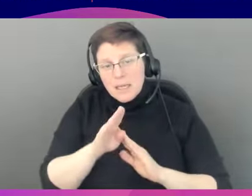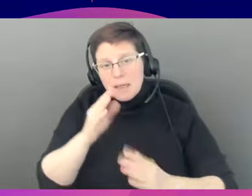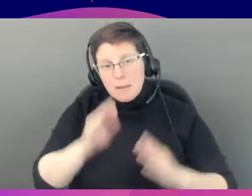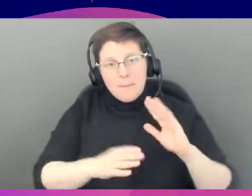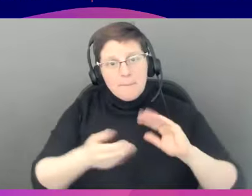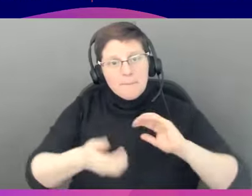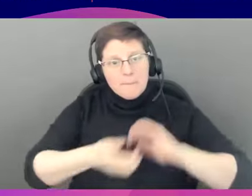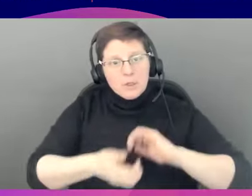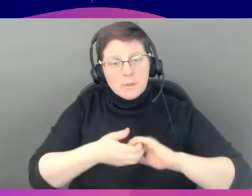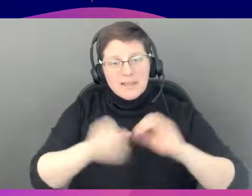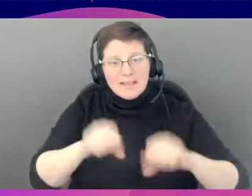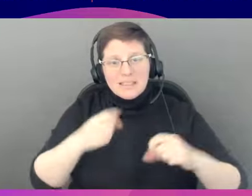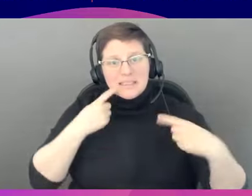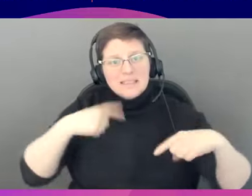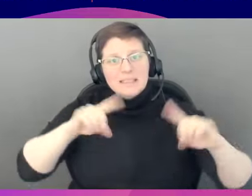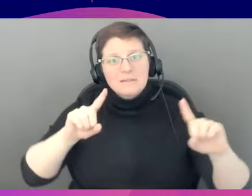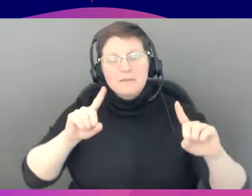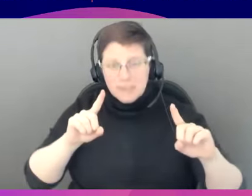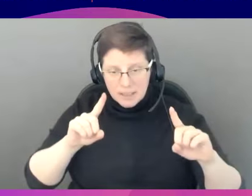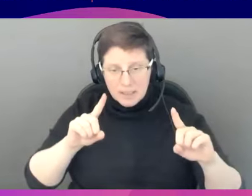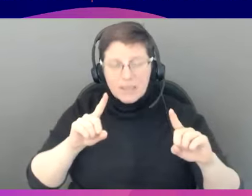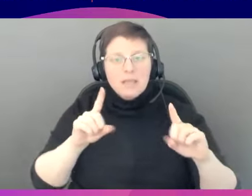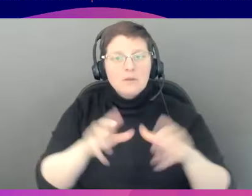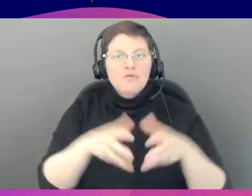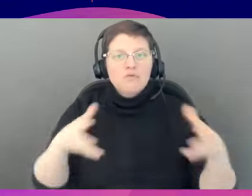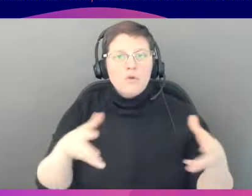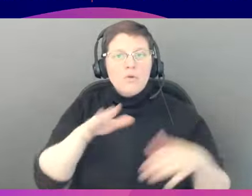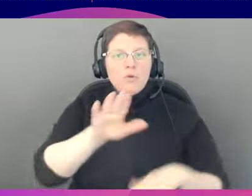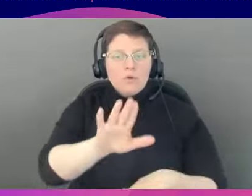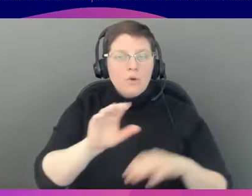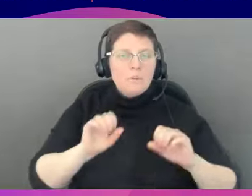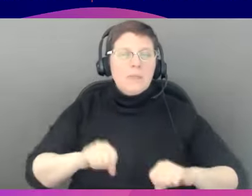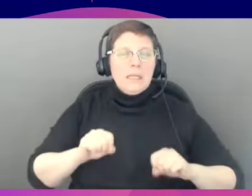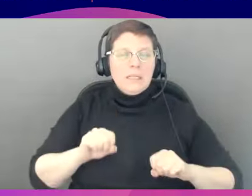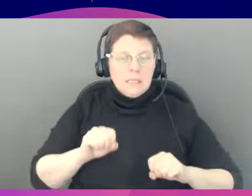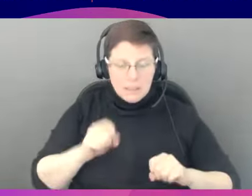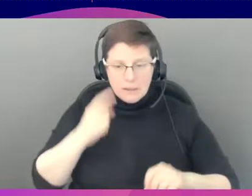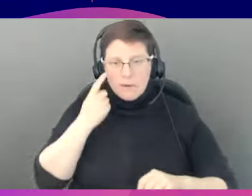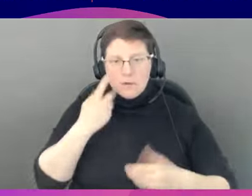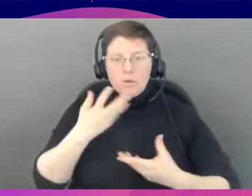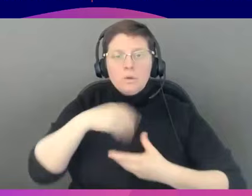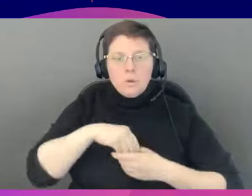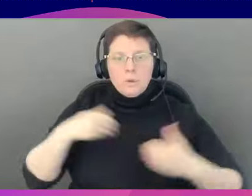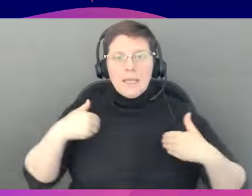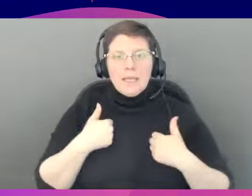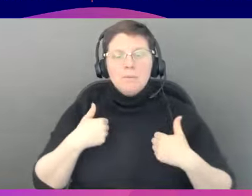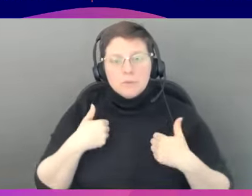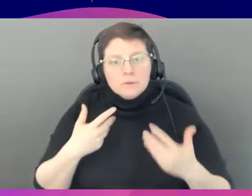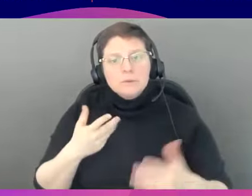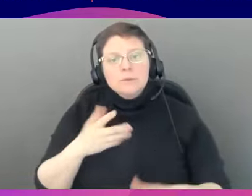partnerships that can successfully initiate or grow your animal safekeeping program. We also offer